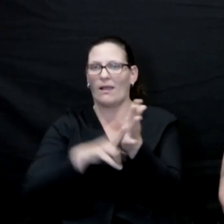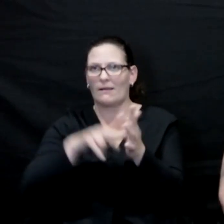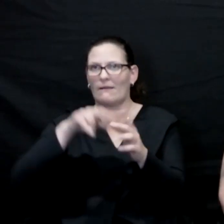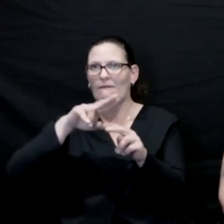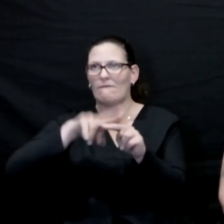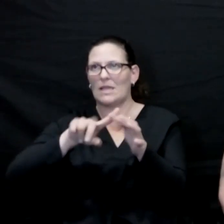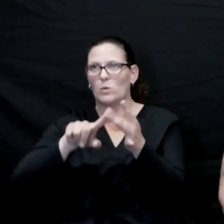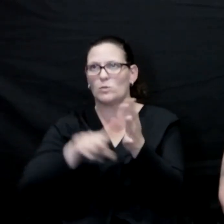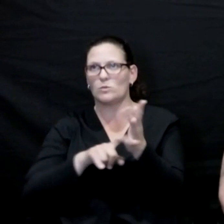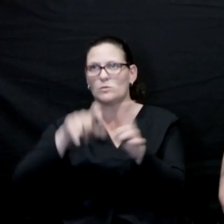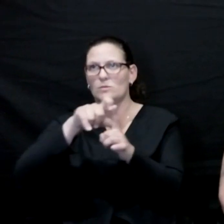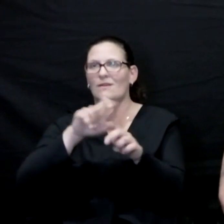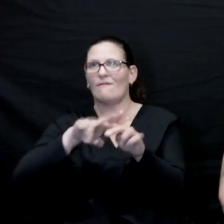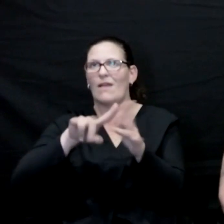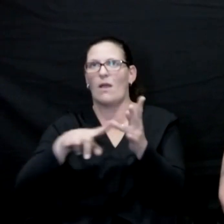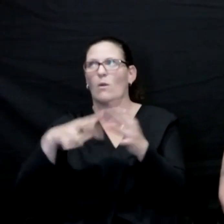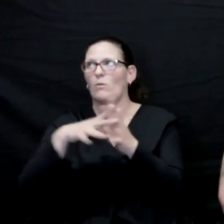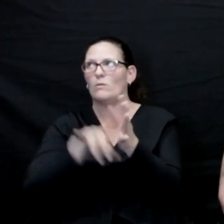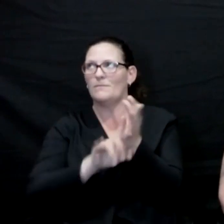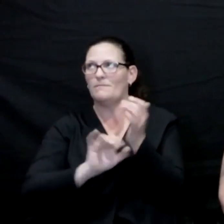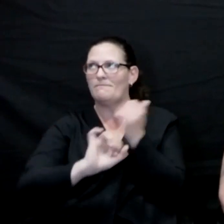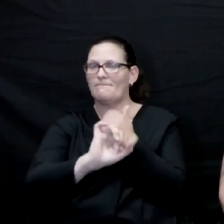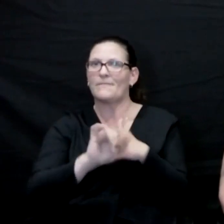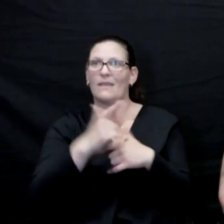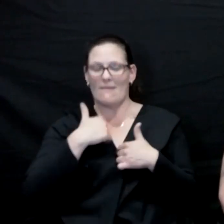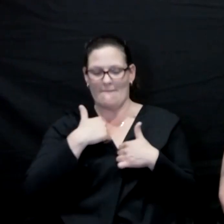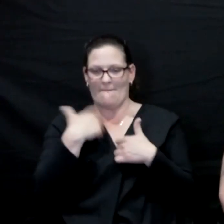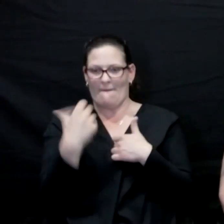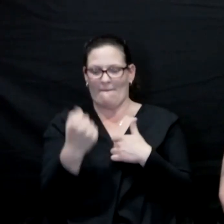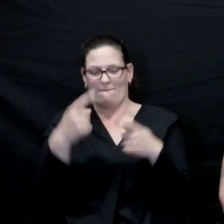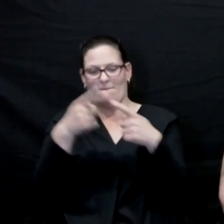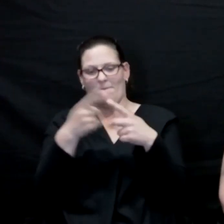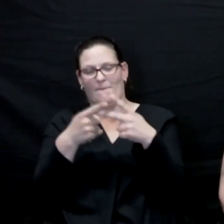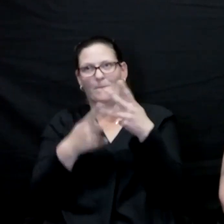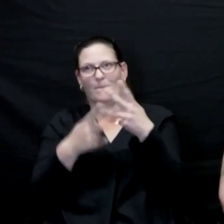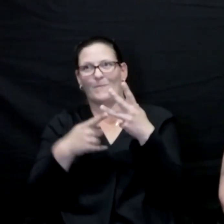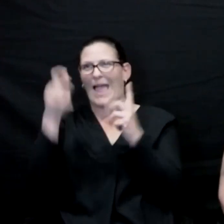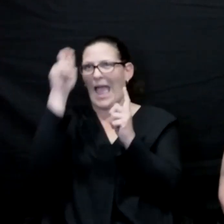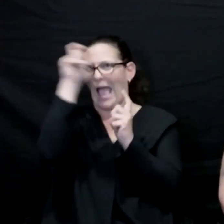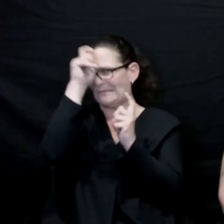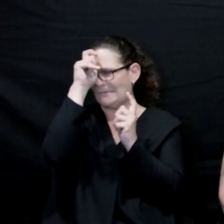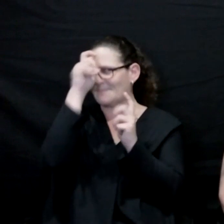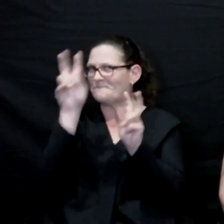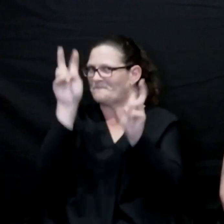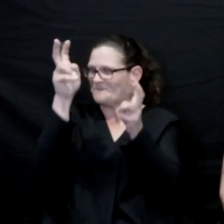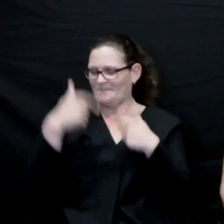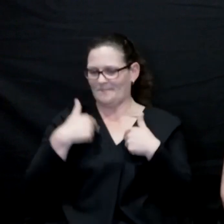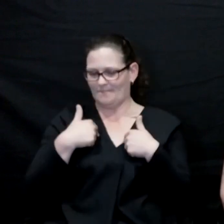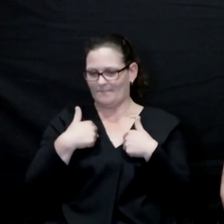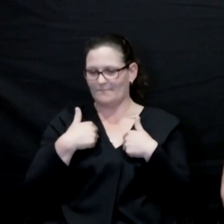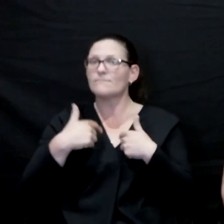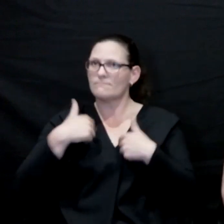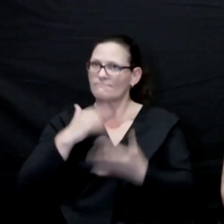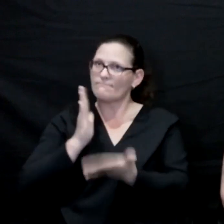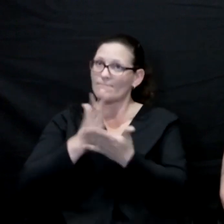3 hats. So I'm a participant of the NDIS. I also used to be a former planner at